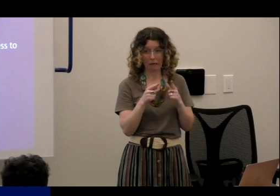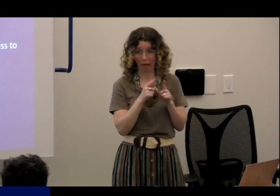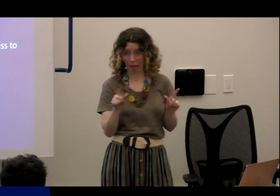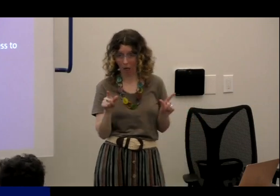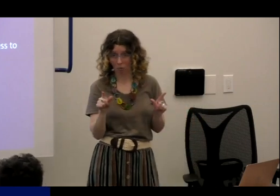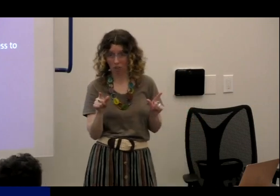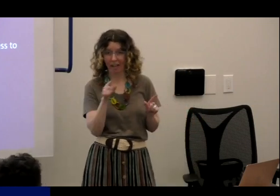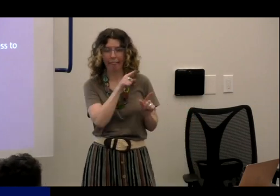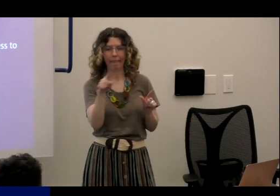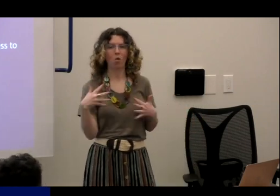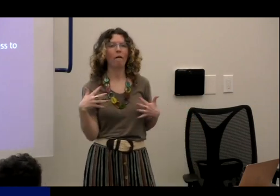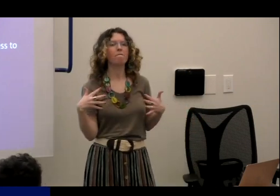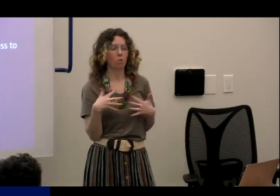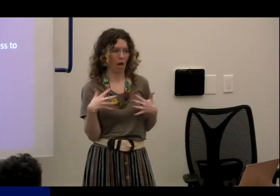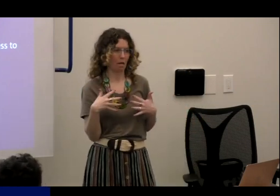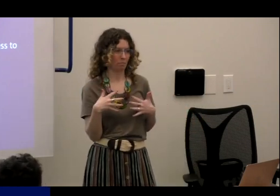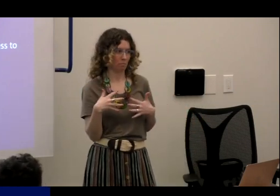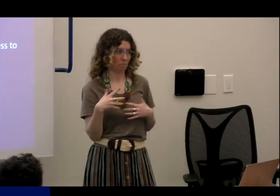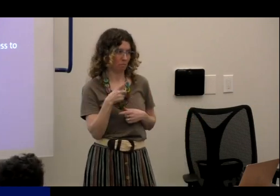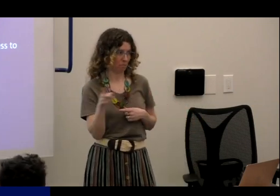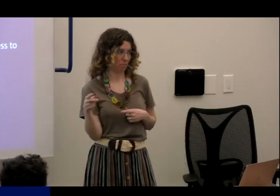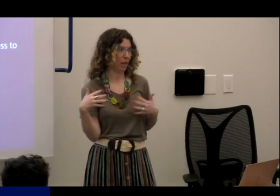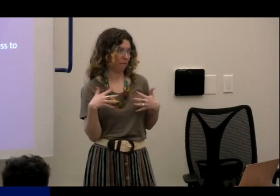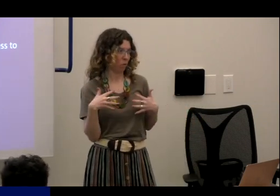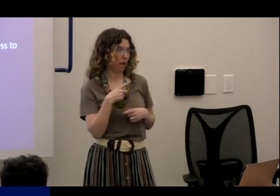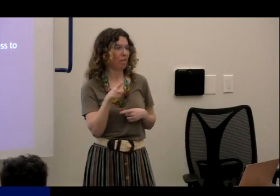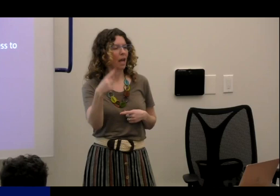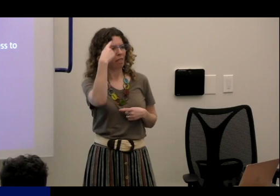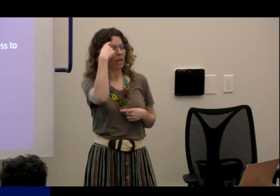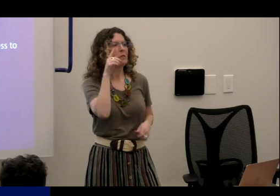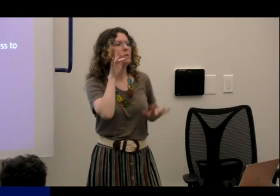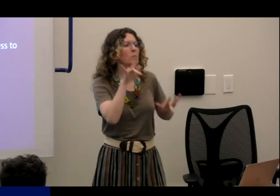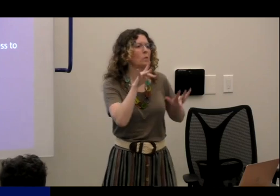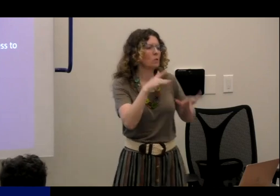experience, about sign language, and that they're afraid.